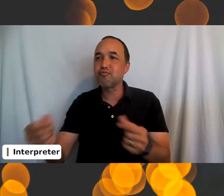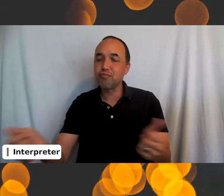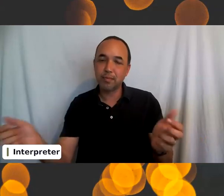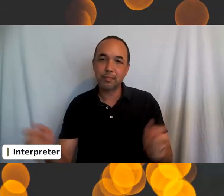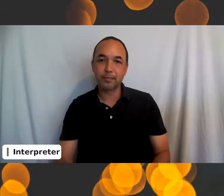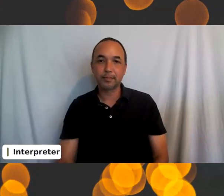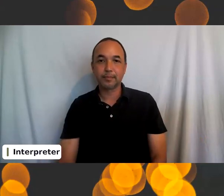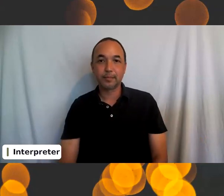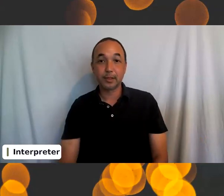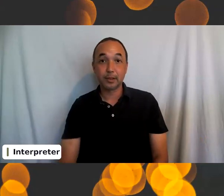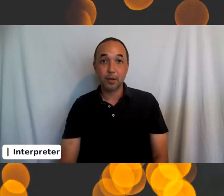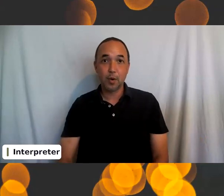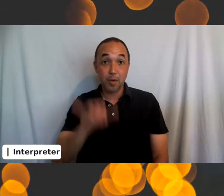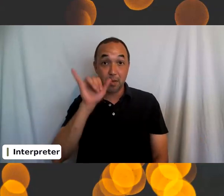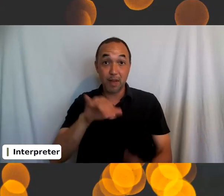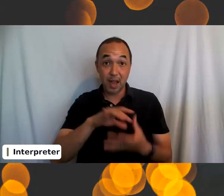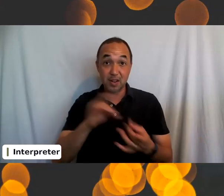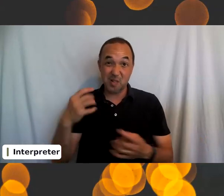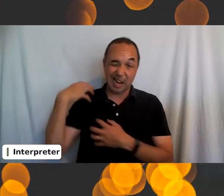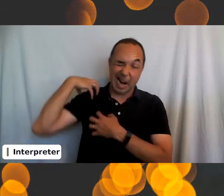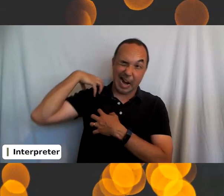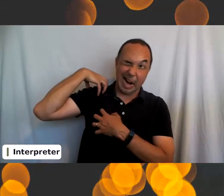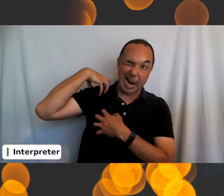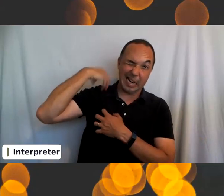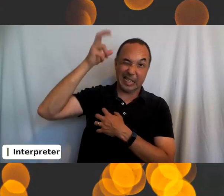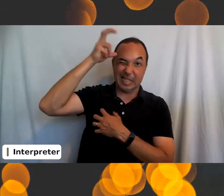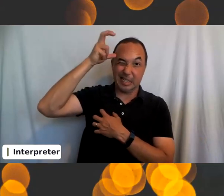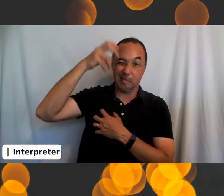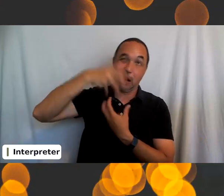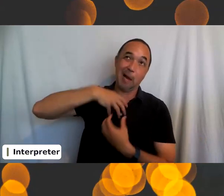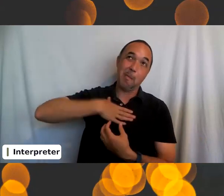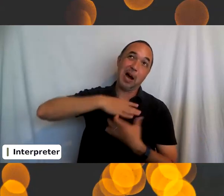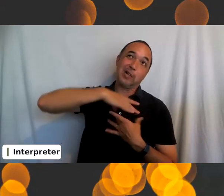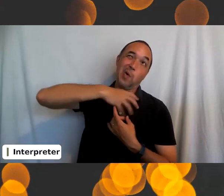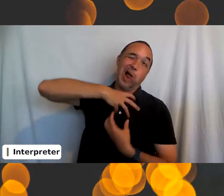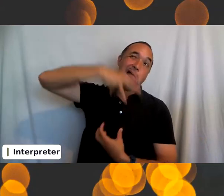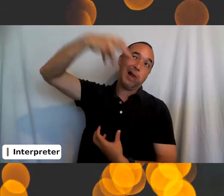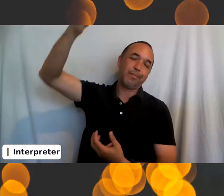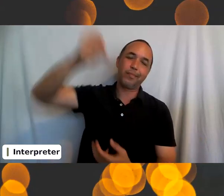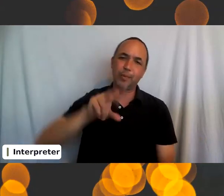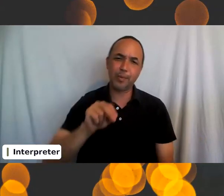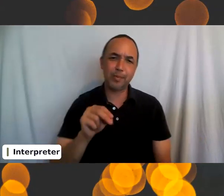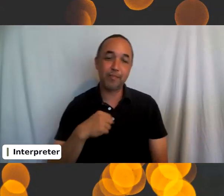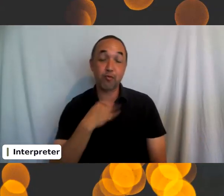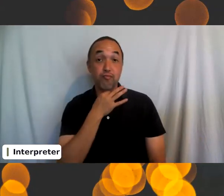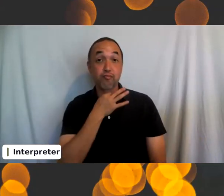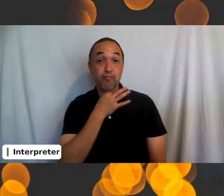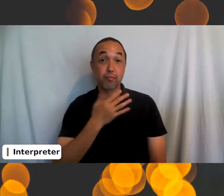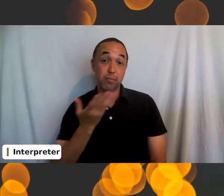this thing latched on to me and was a demon and was going to suck away my soul or anything. I did have a lot of questions. I was like, did this